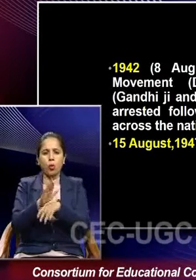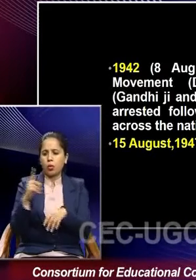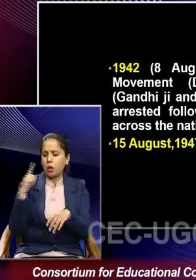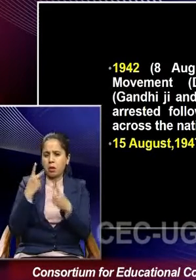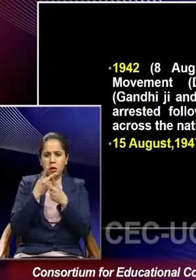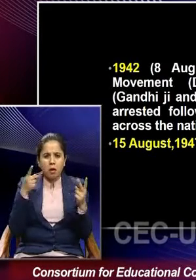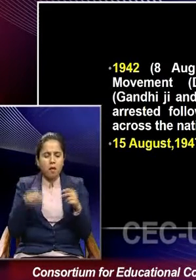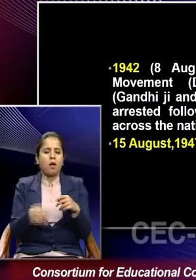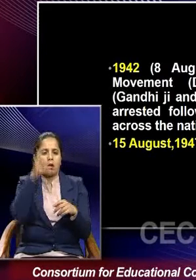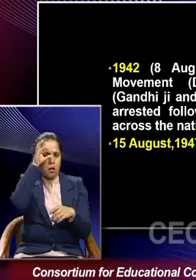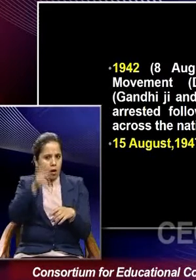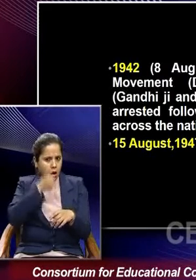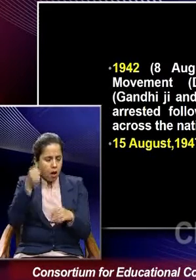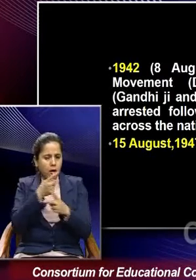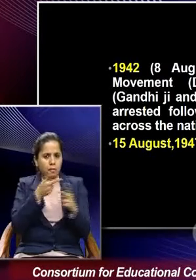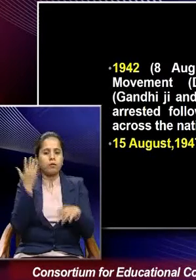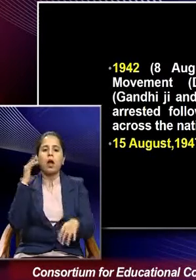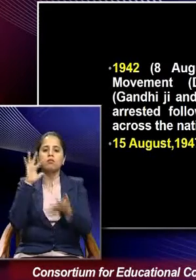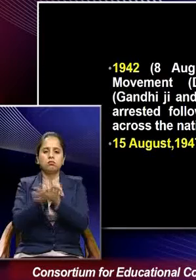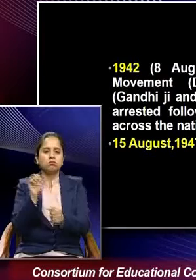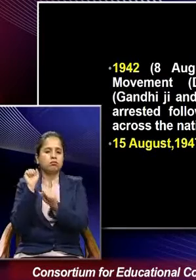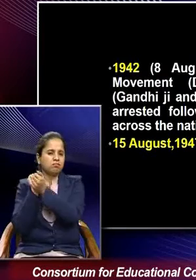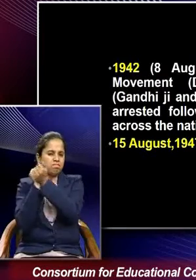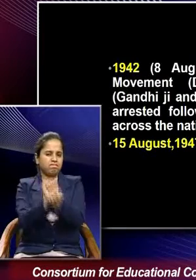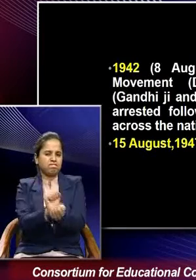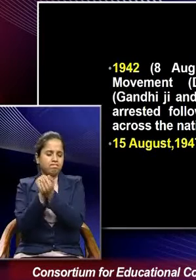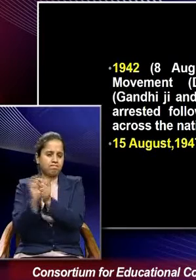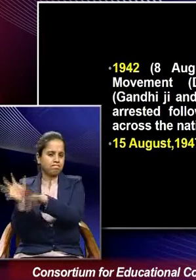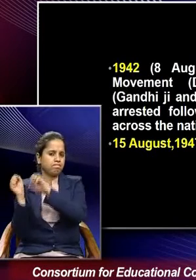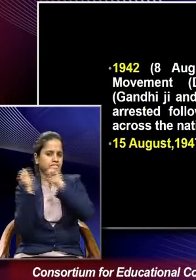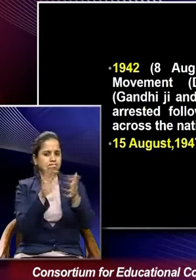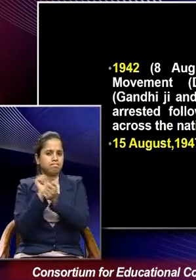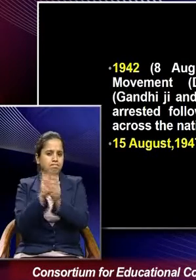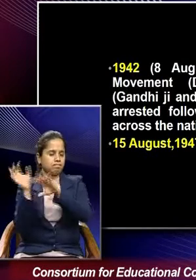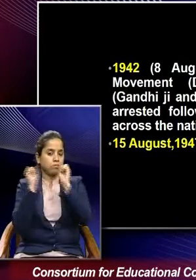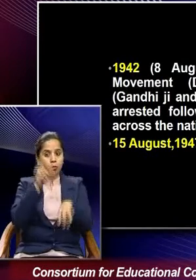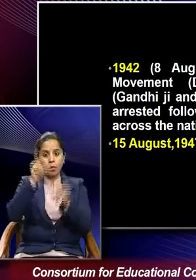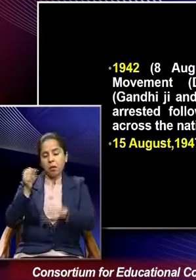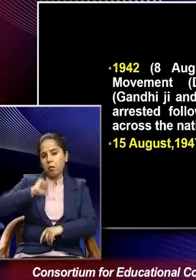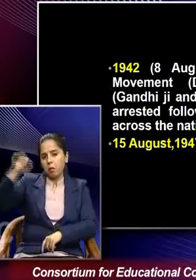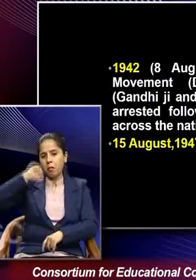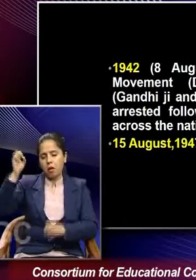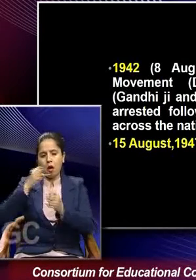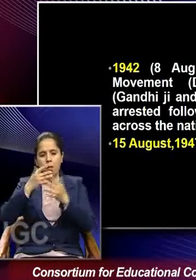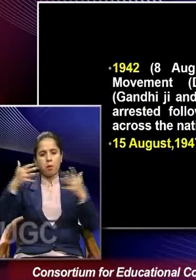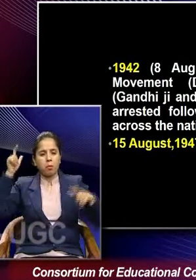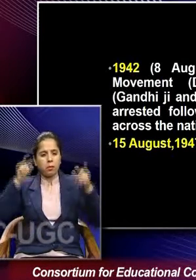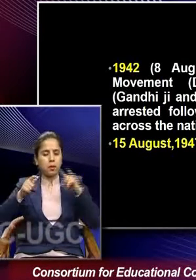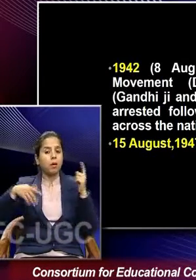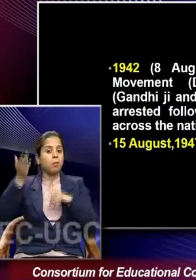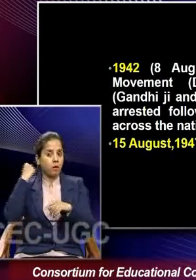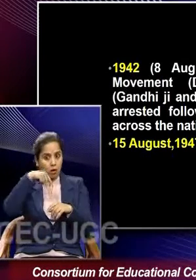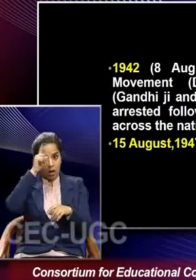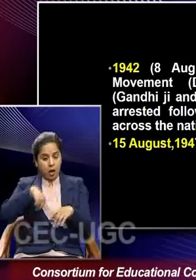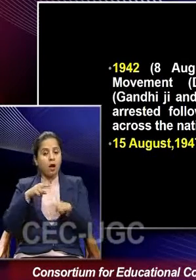including Mahatma Gandhi, were arrested, and there were heavy protests all across the nation.